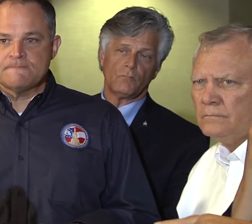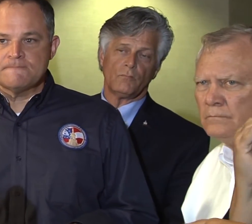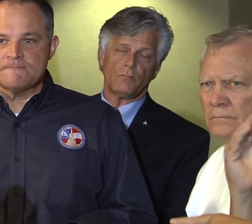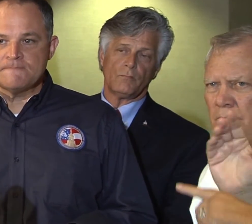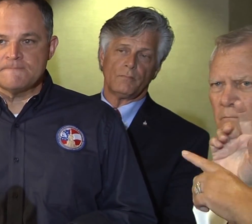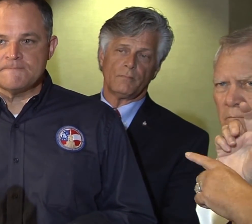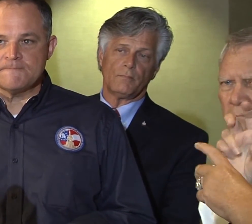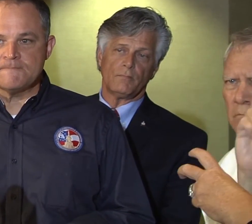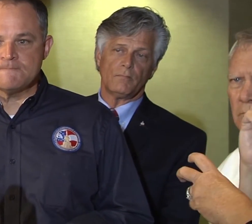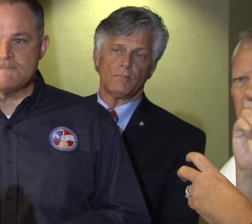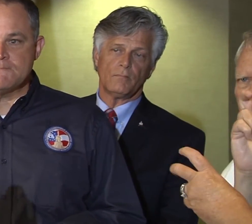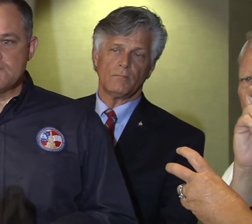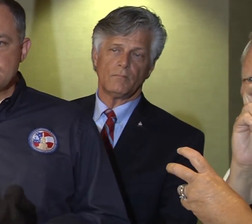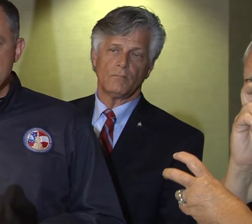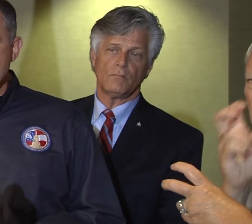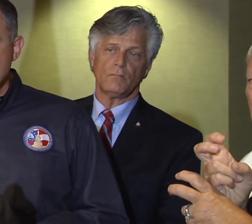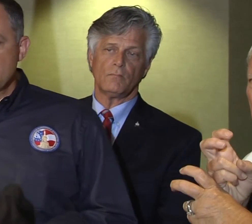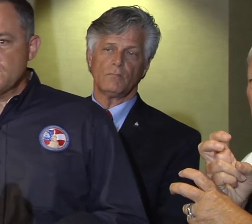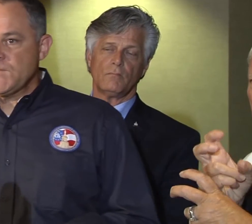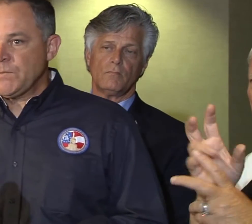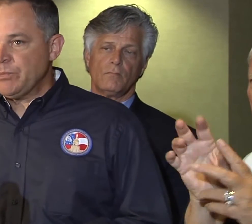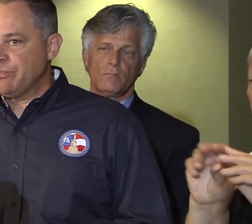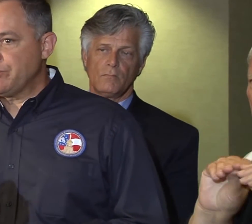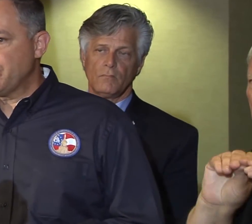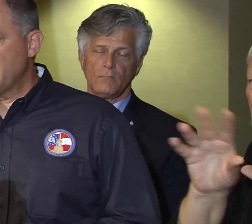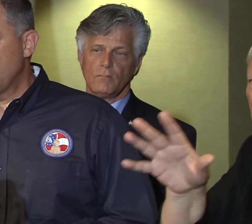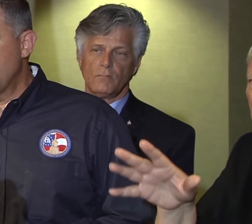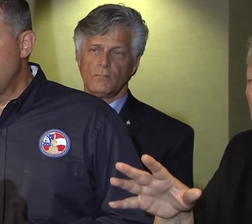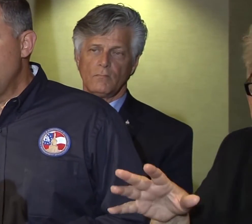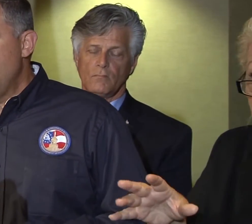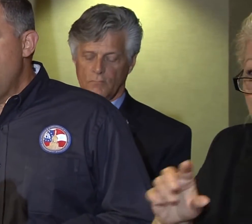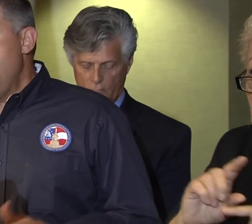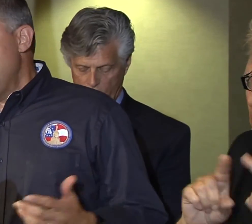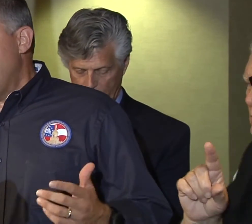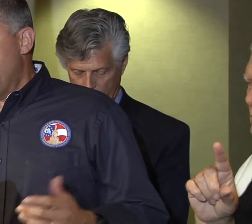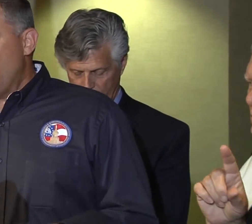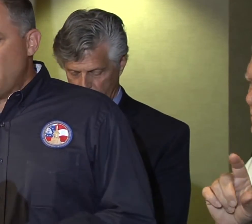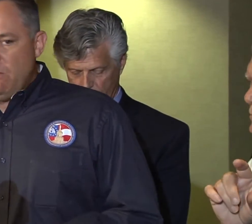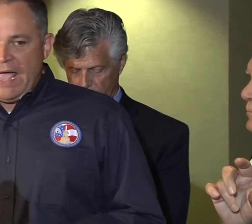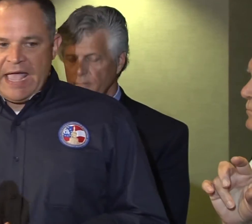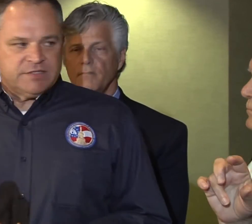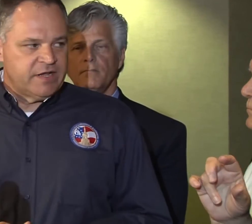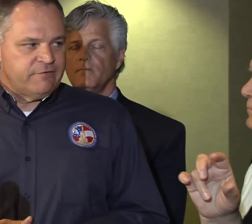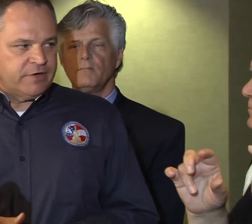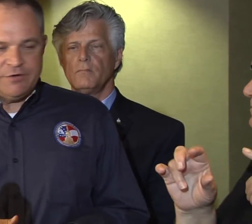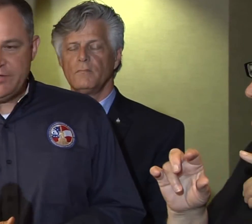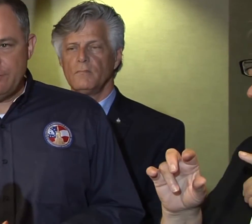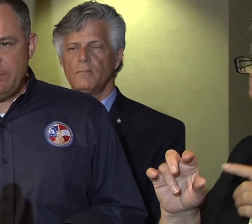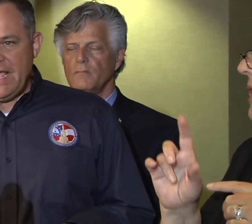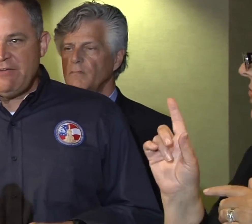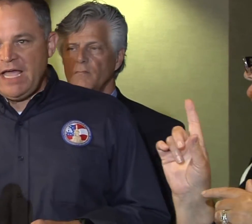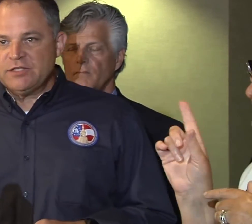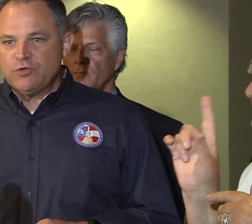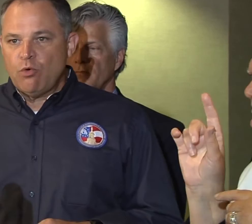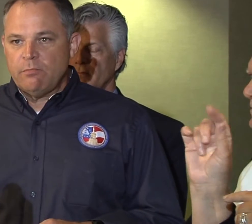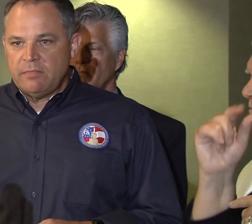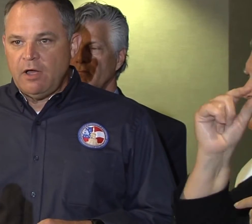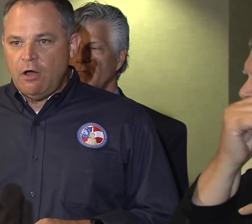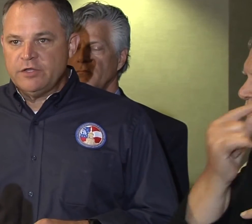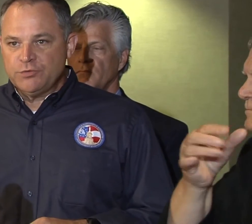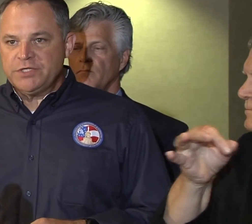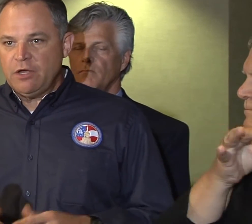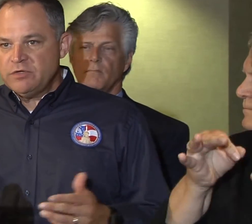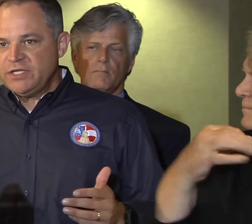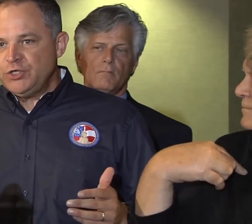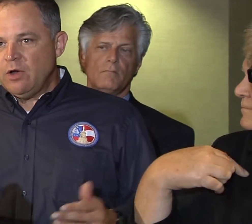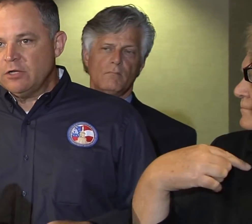your experience, how bad is this from things that you've seen prior in your career? As the governor alluded to, we haven't had a storm